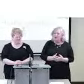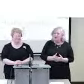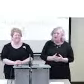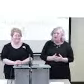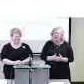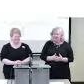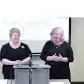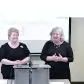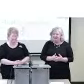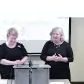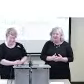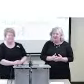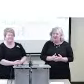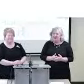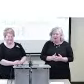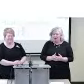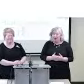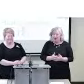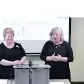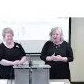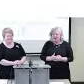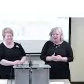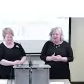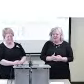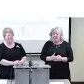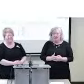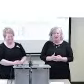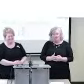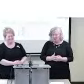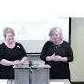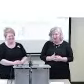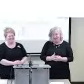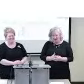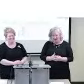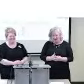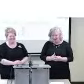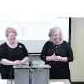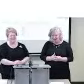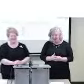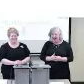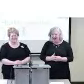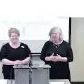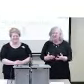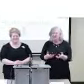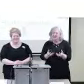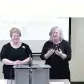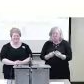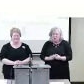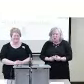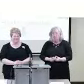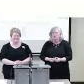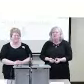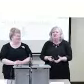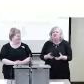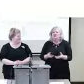you are worth it you are worth it you have a lot of people that care about you and receiving is